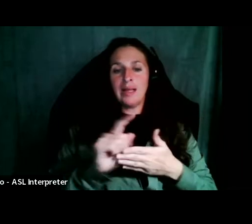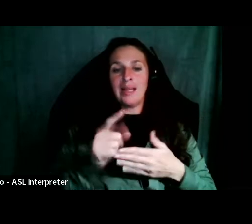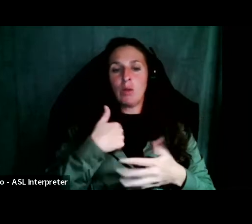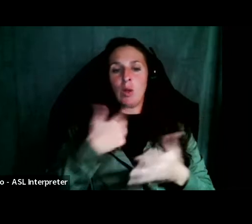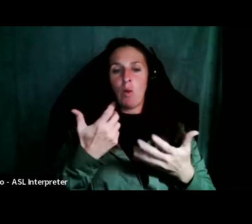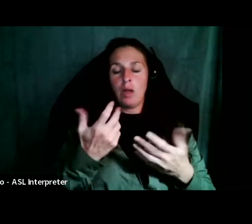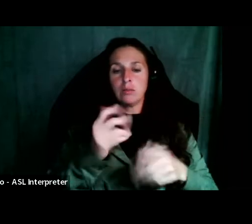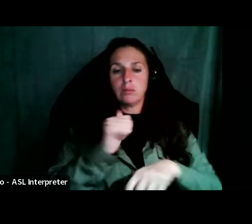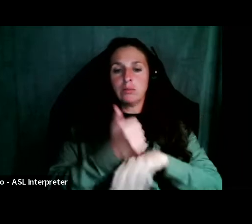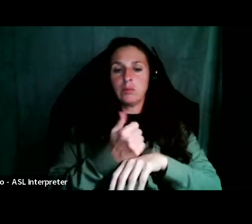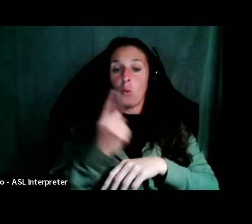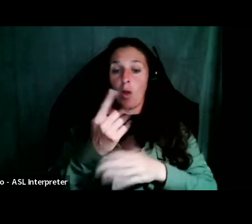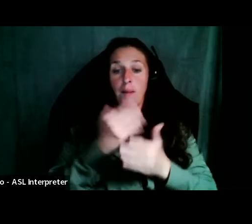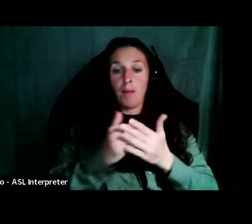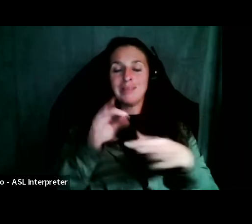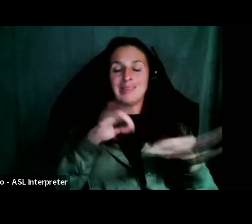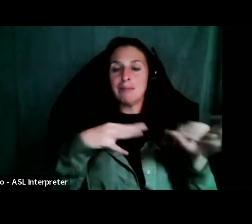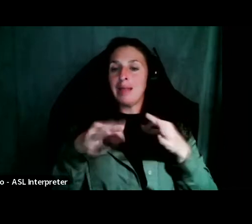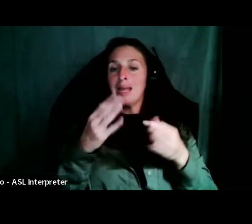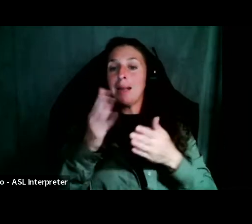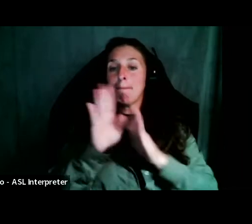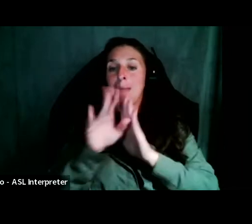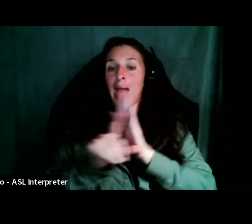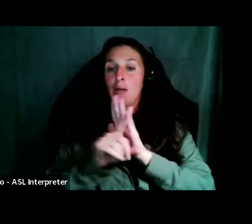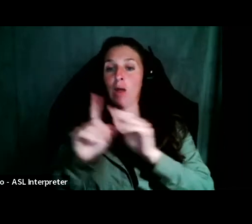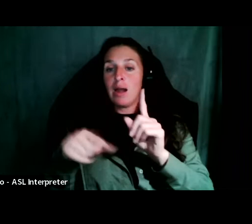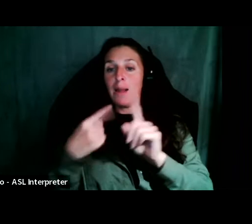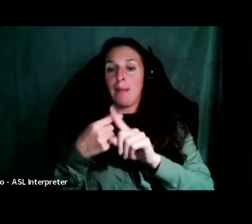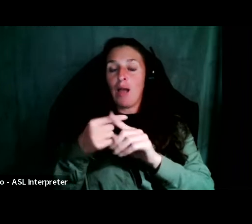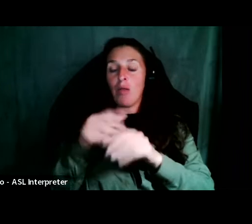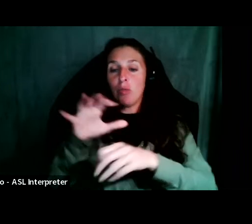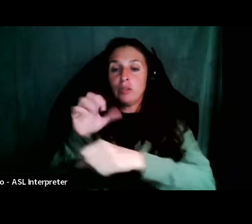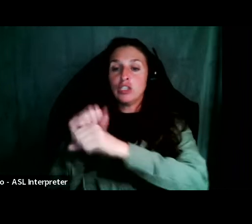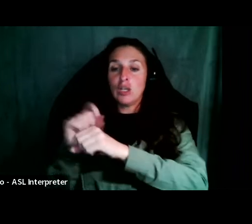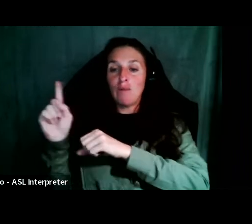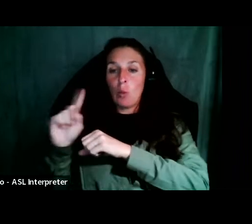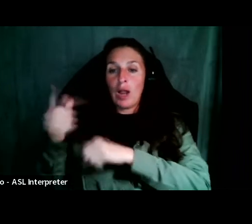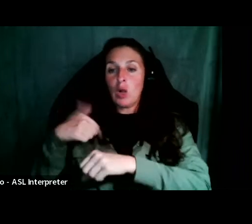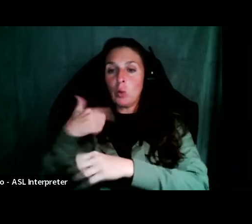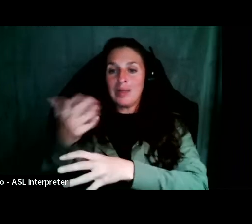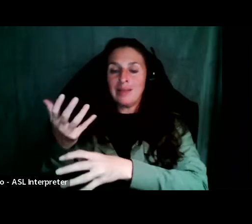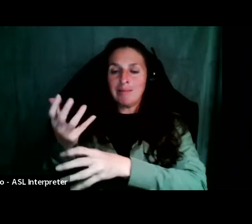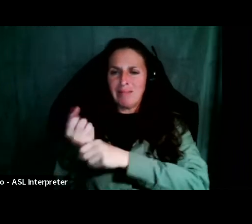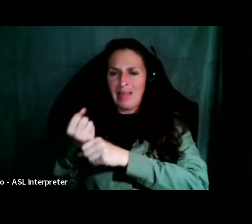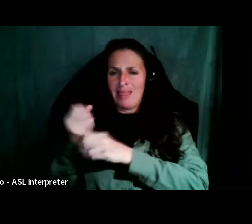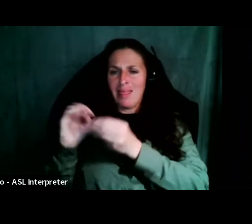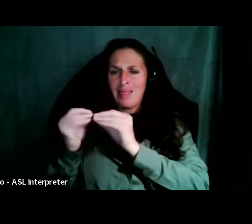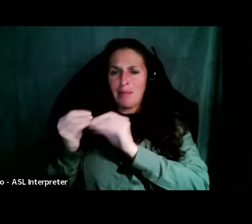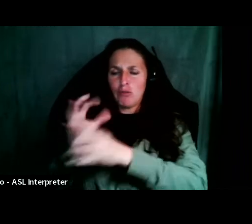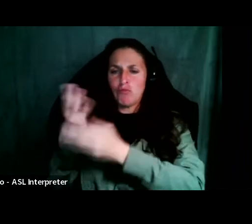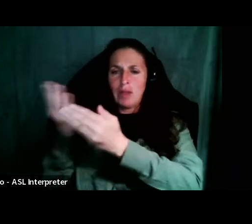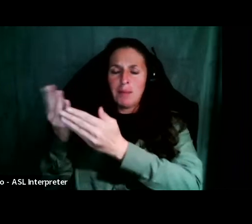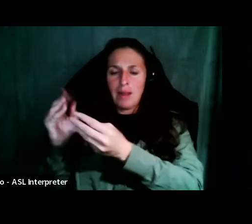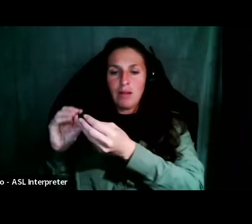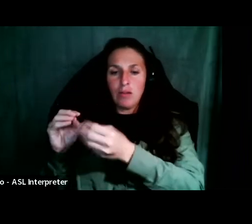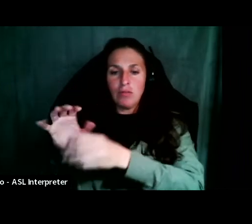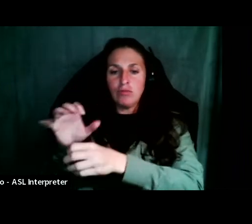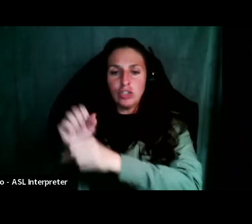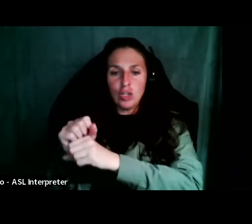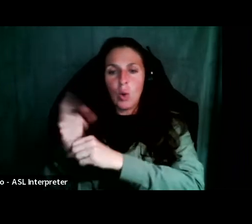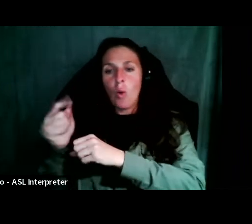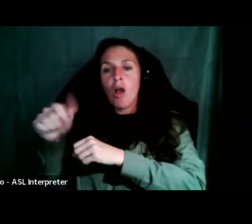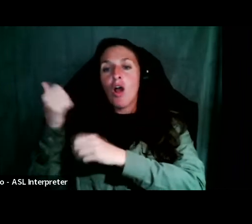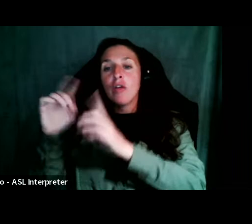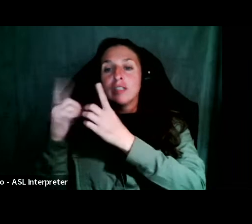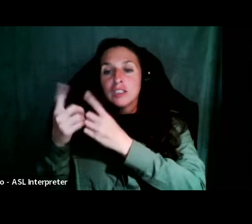part is explaining some background about our reserve, where we're getting the recommended reserve, what some other districts or surrounding districts are